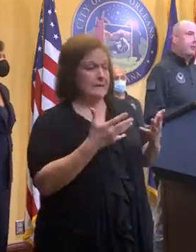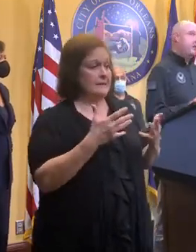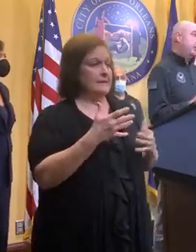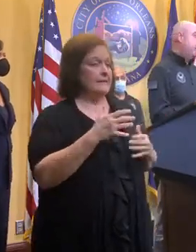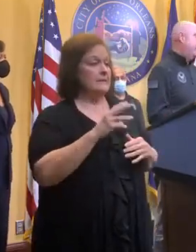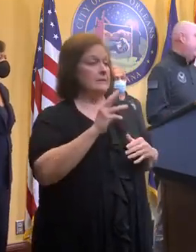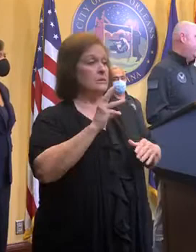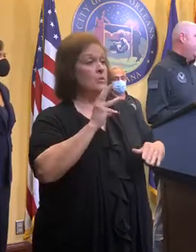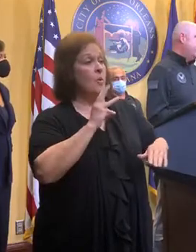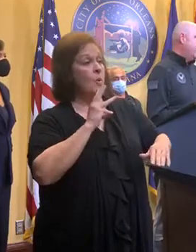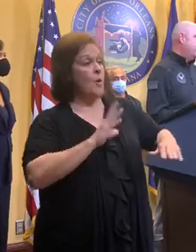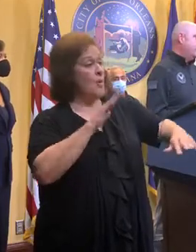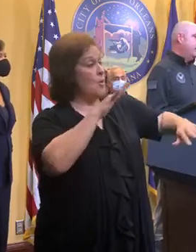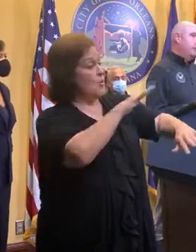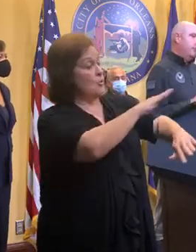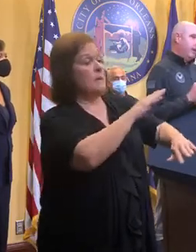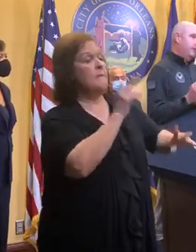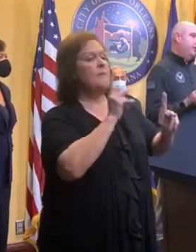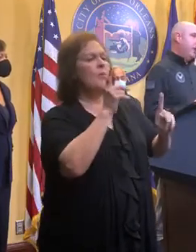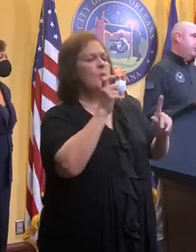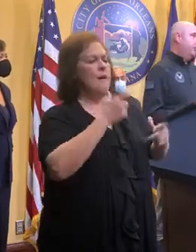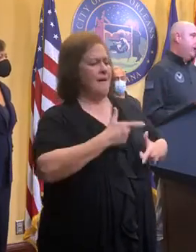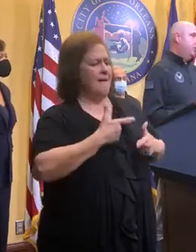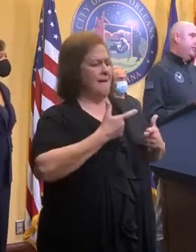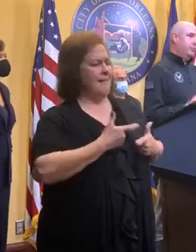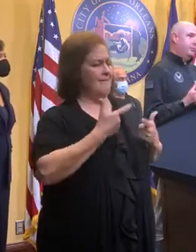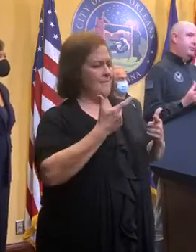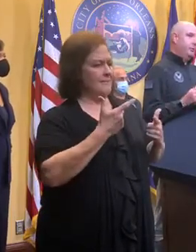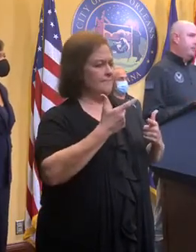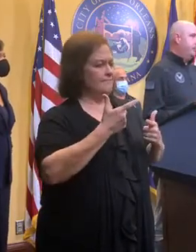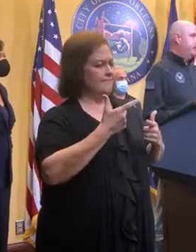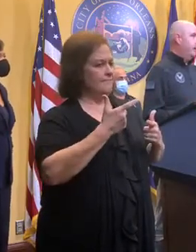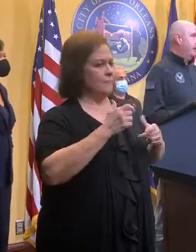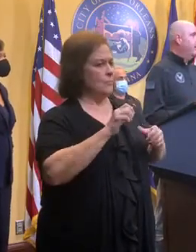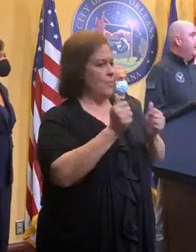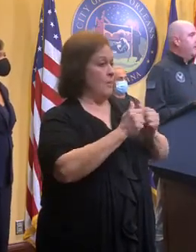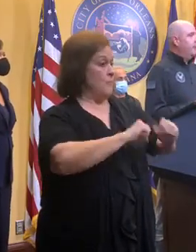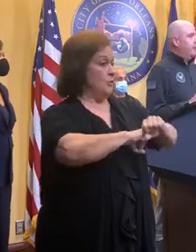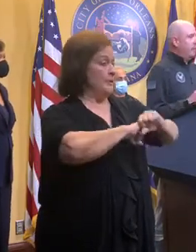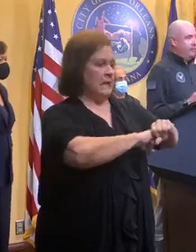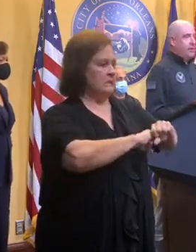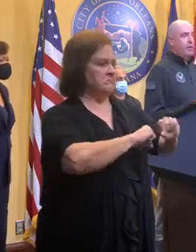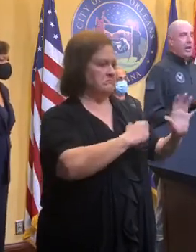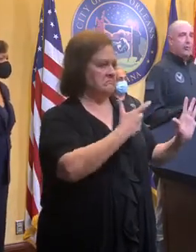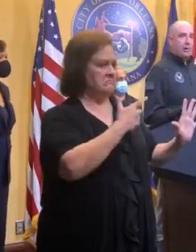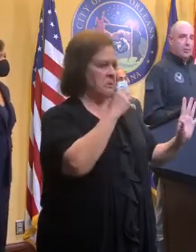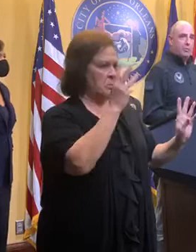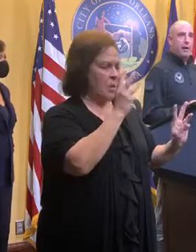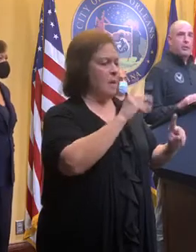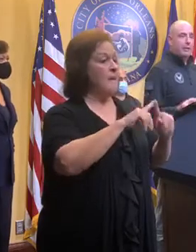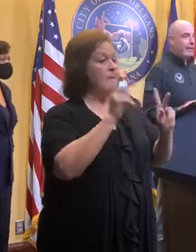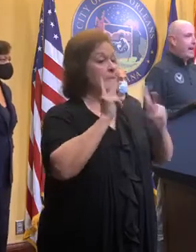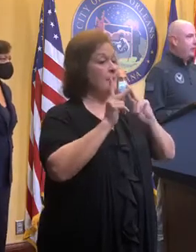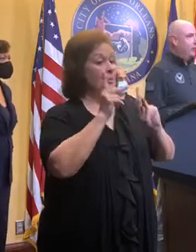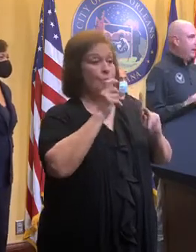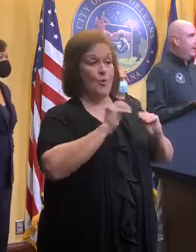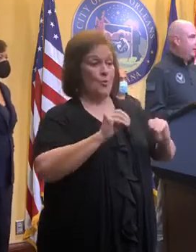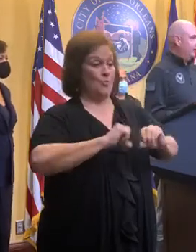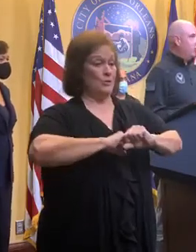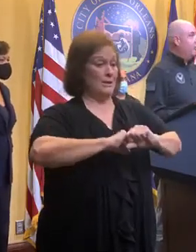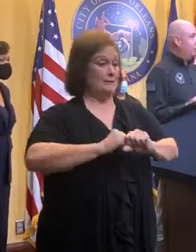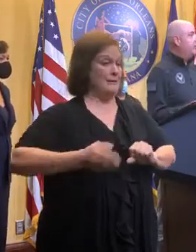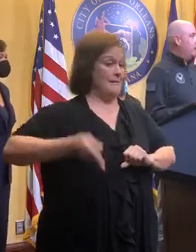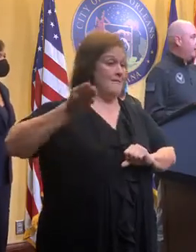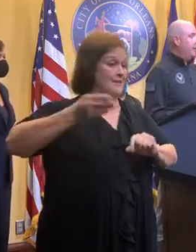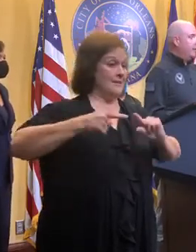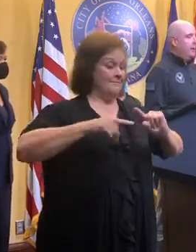in Orleans Parish inside levee protection, but obviously outside, we've asked by 6 p.m. today for people in Venetian Isles, Irish Bayou, and Lake Catherine to make